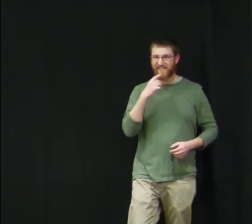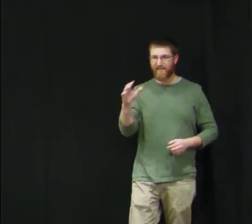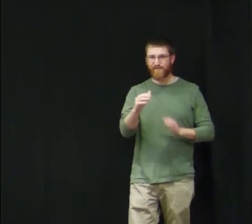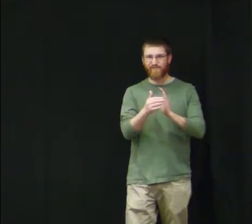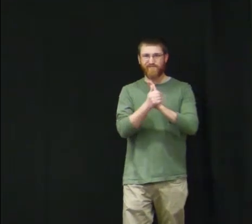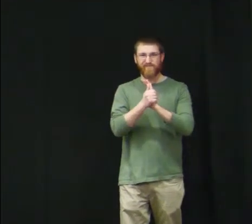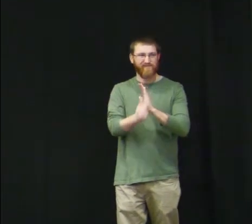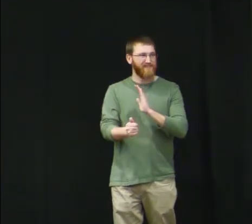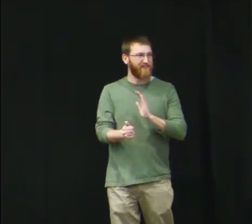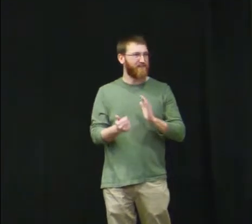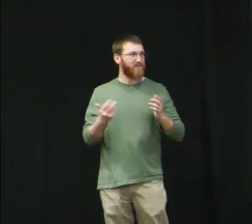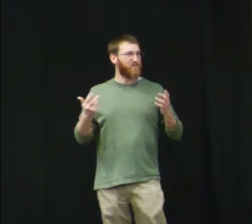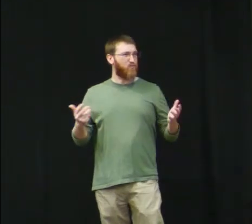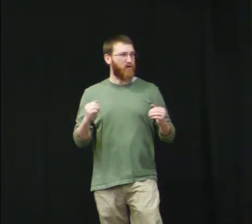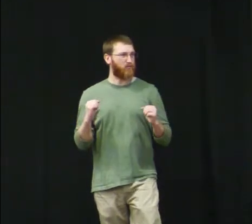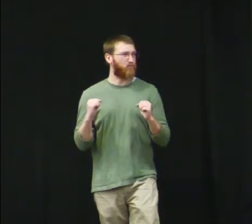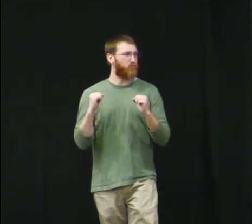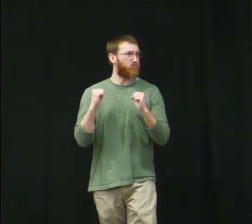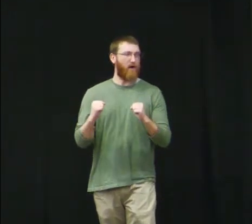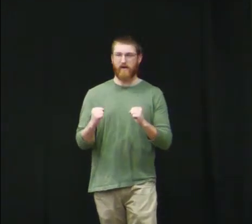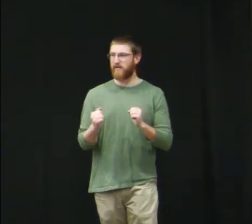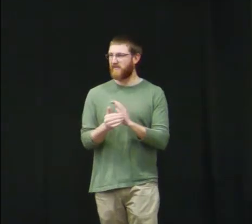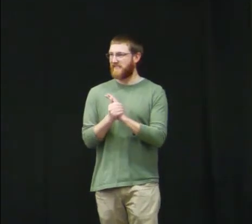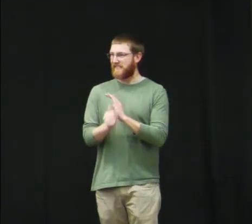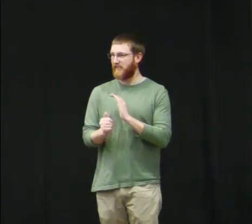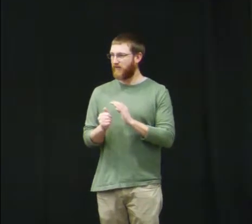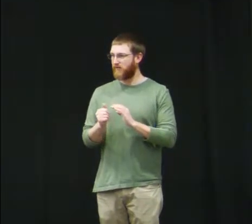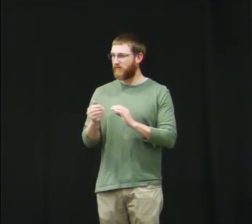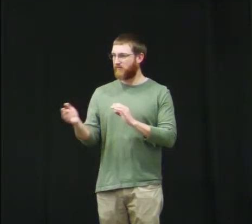What's your strength? What is your strength as a teacher?